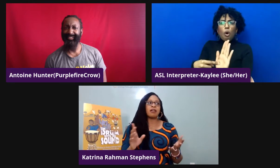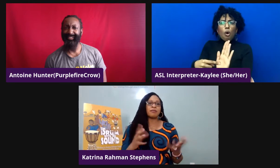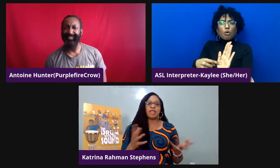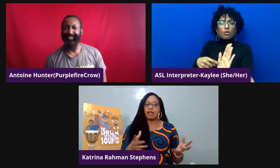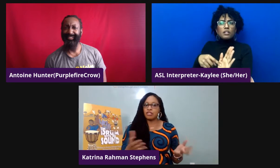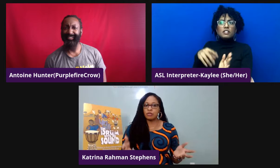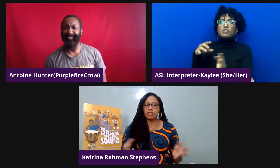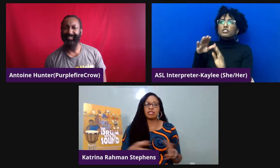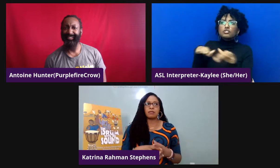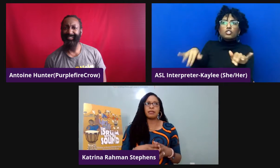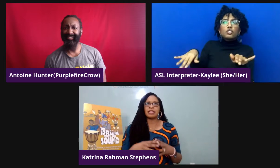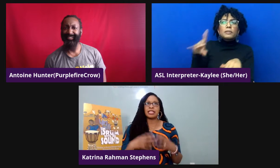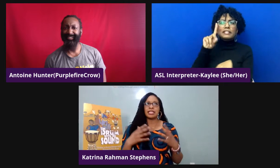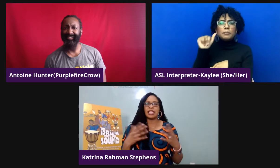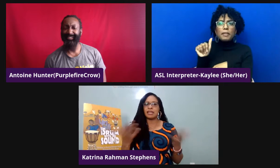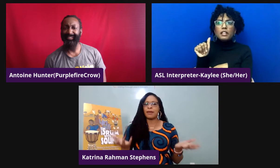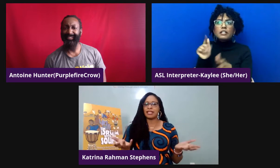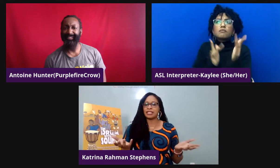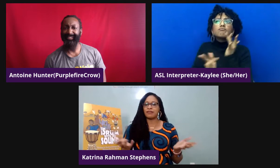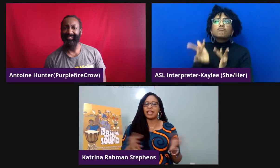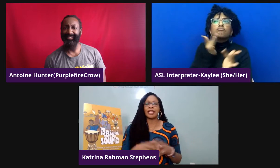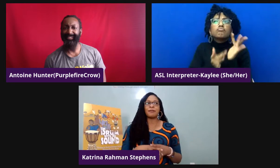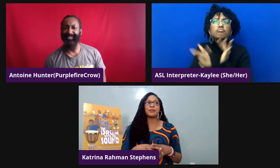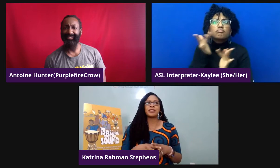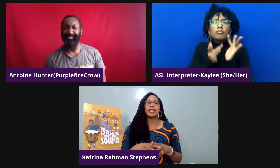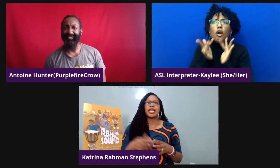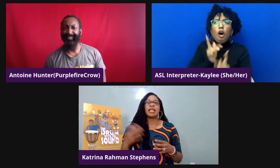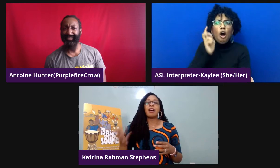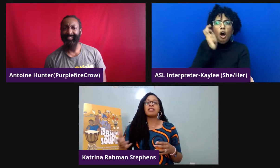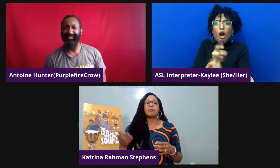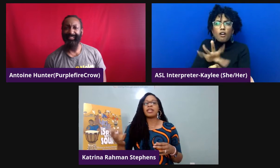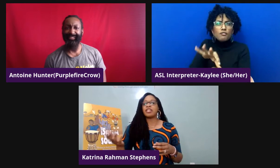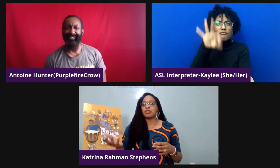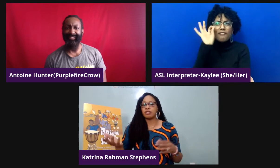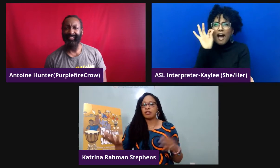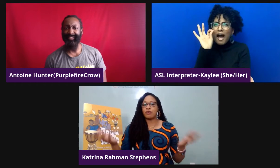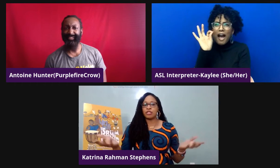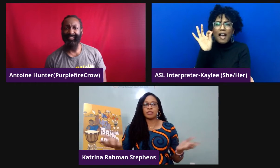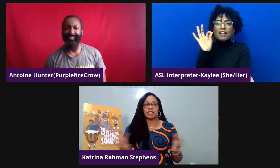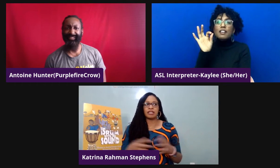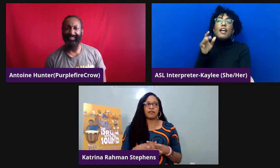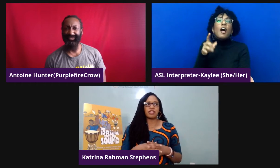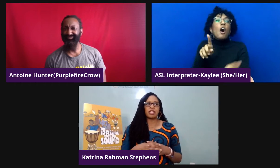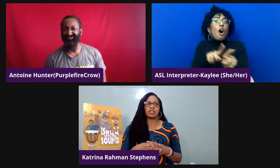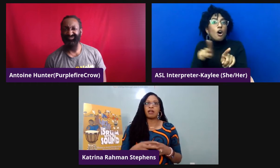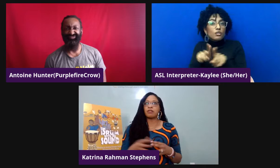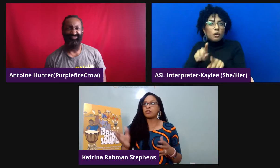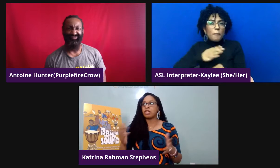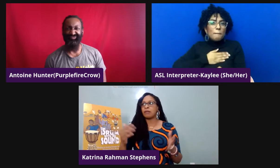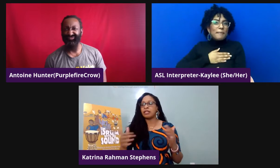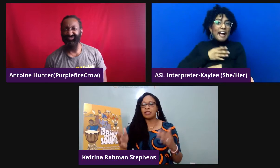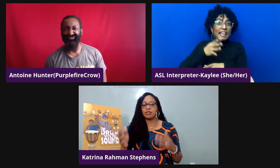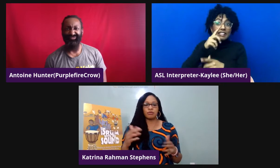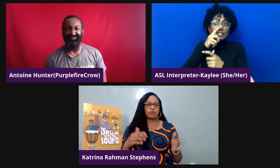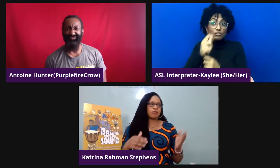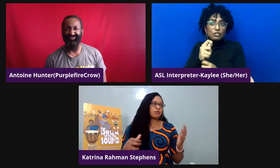disabilities, characters with disabilities in a positive light. And also my interest, of course, was in deaf education also. So I'm looking through